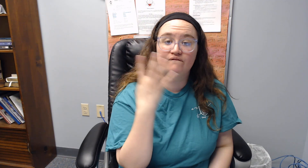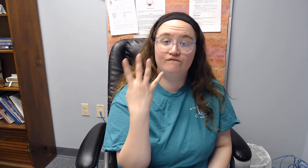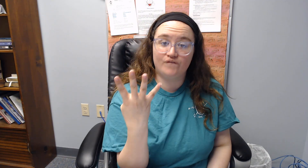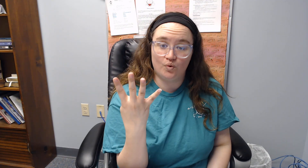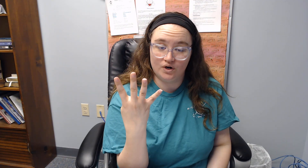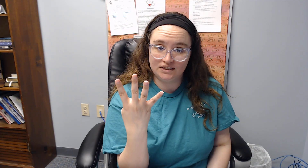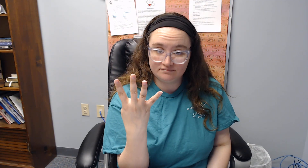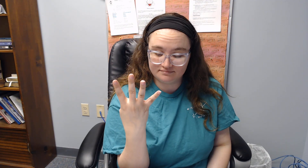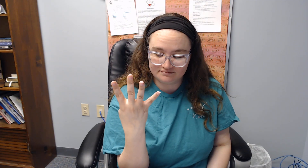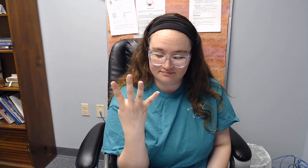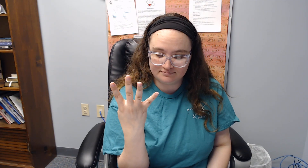4.